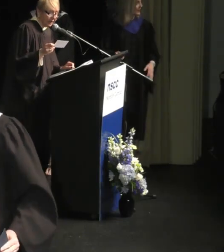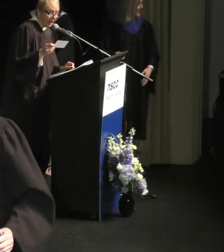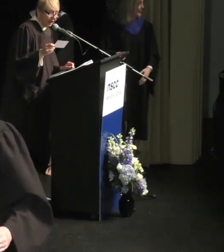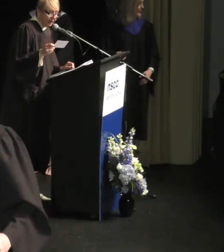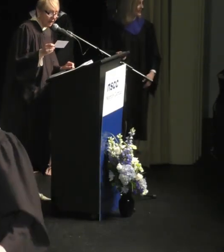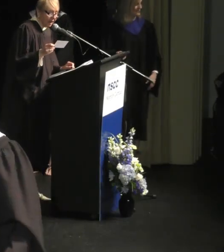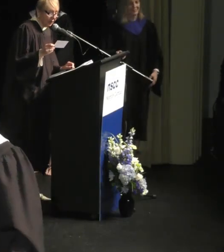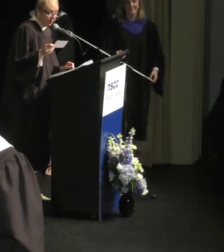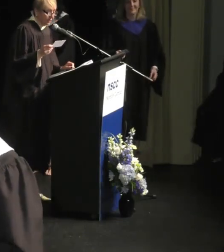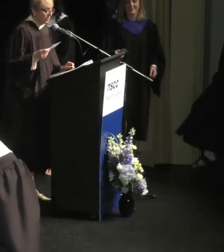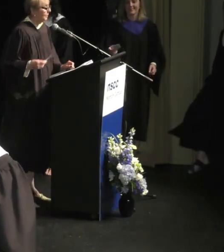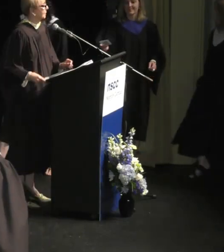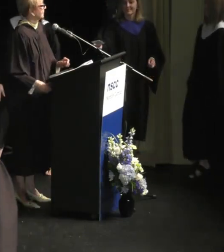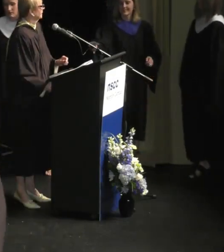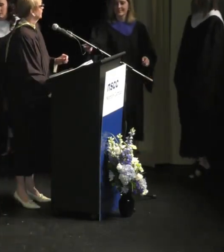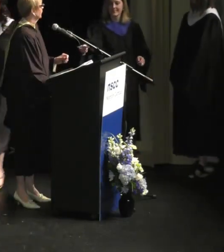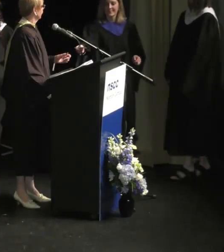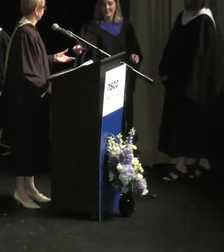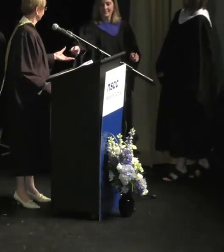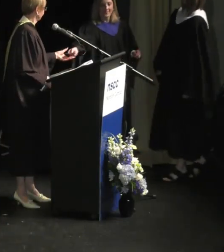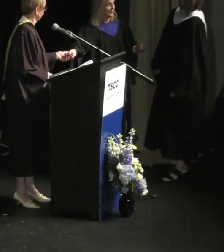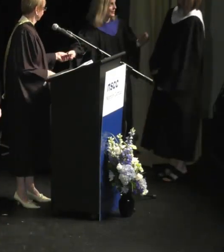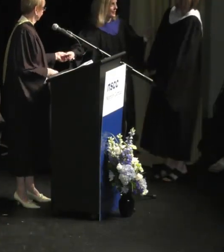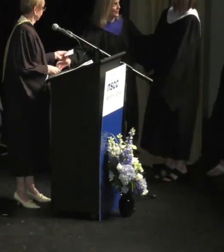Danielle Ty, honors.